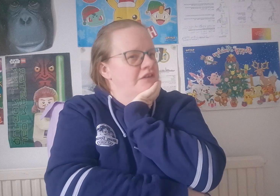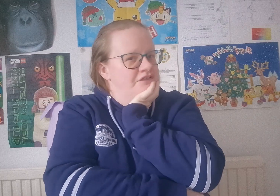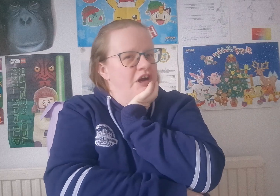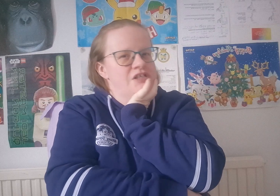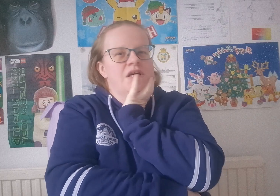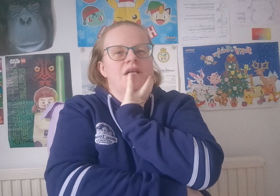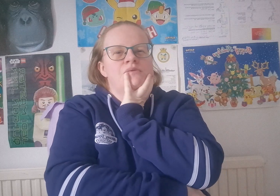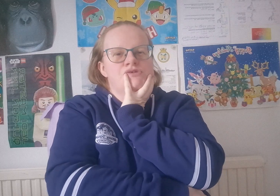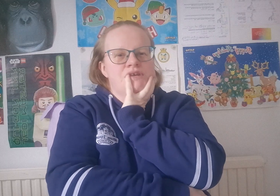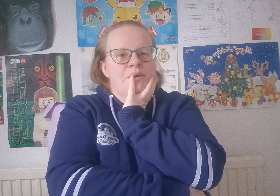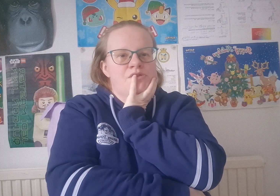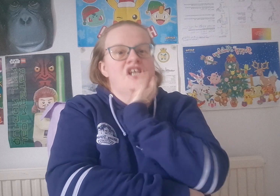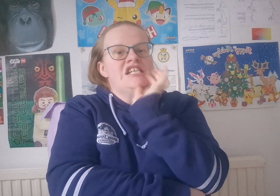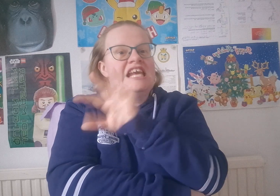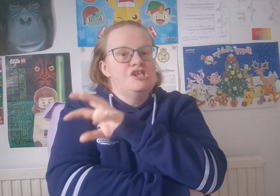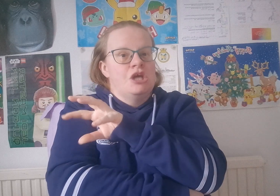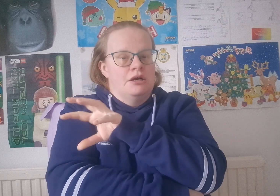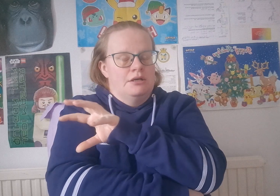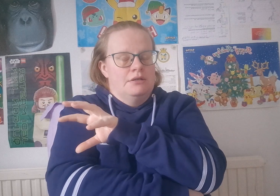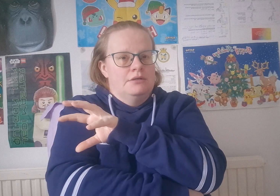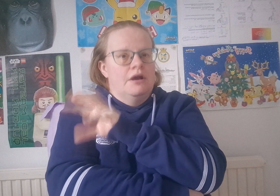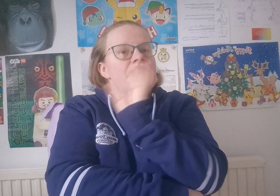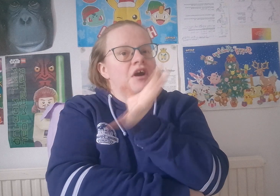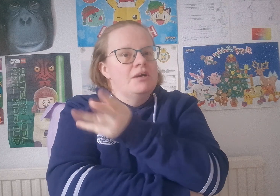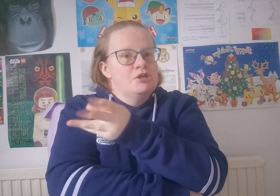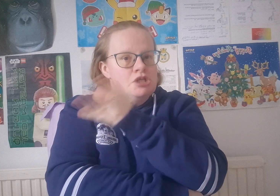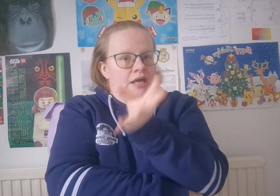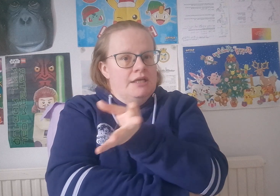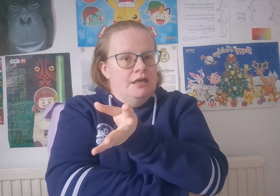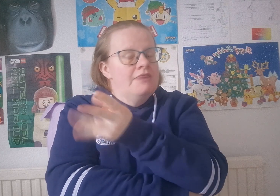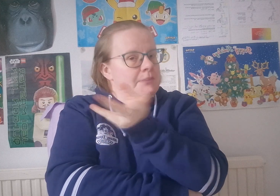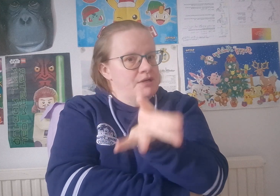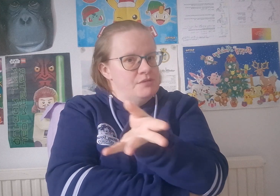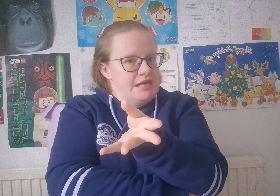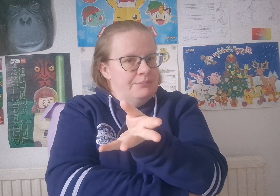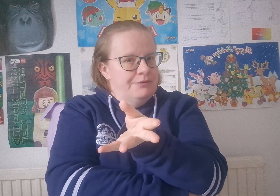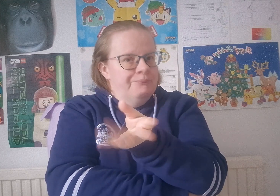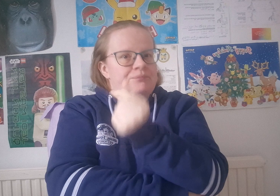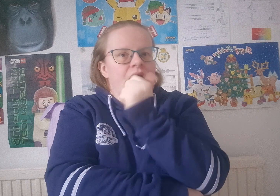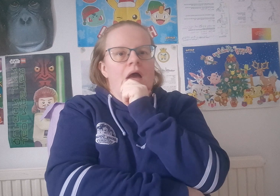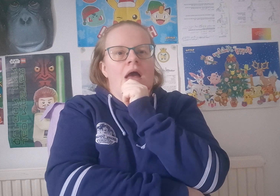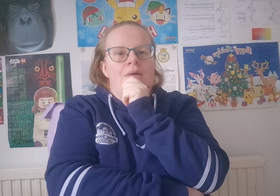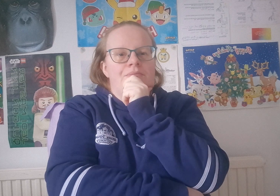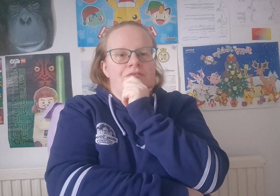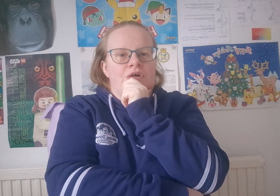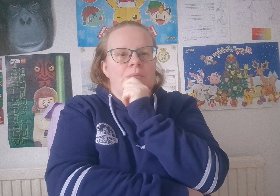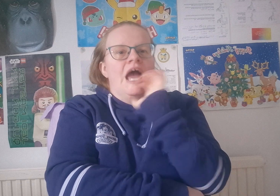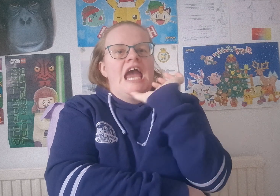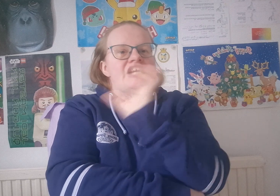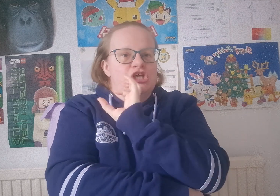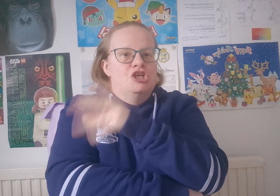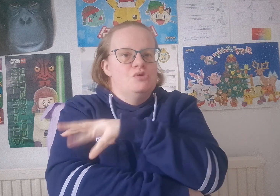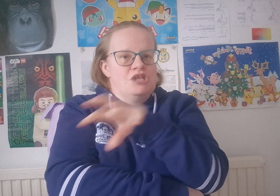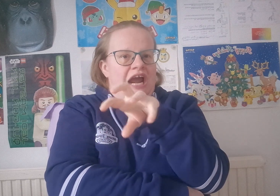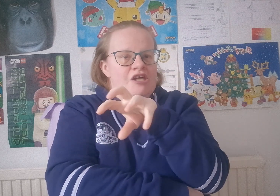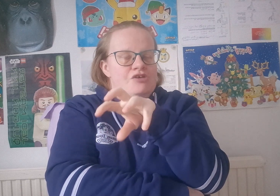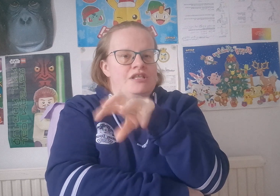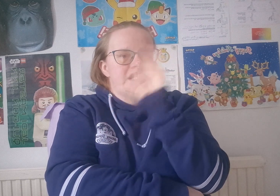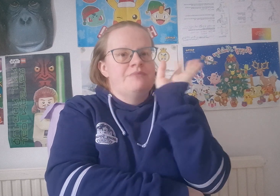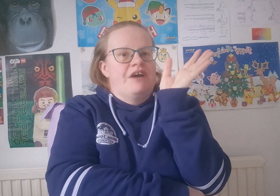flood was really well done. Nature, very much like at the Bone Temple, film, is a huge character in this. In fact,